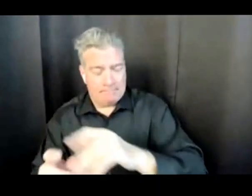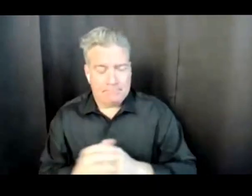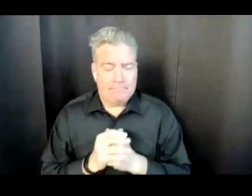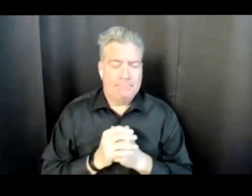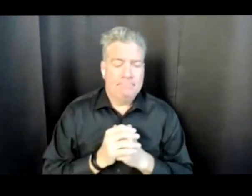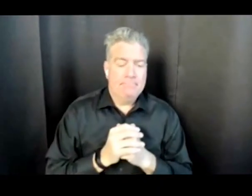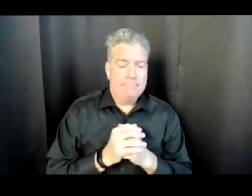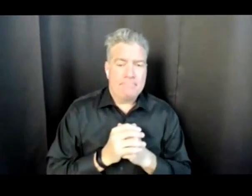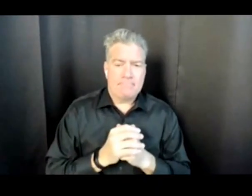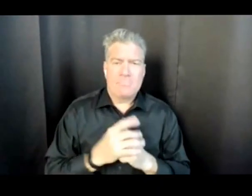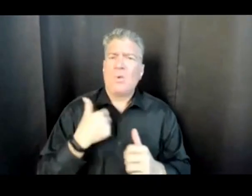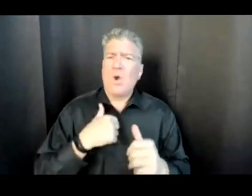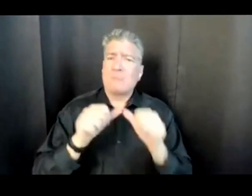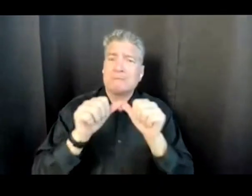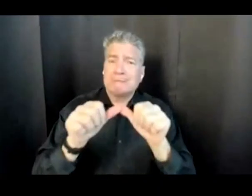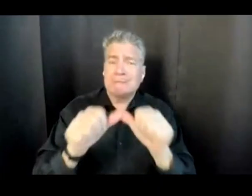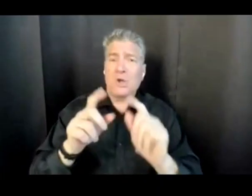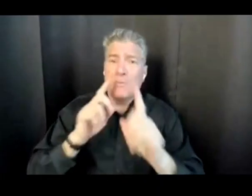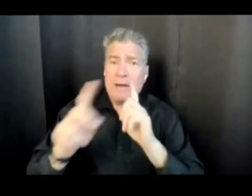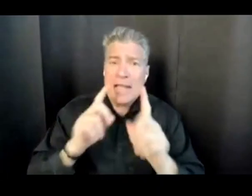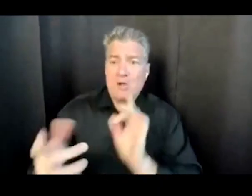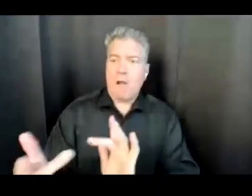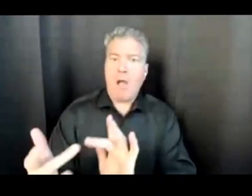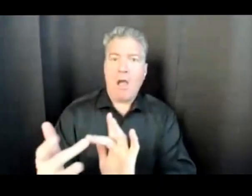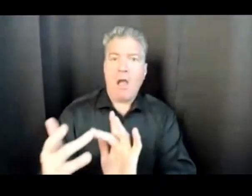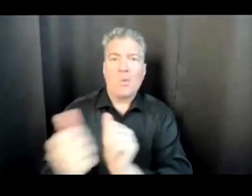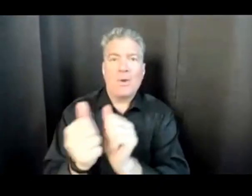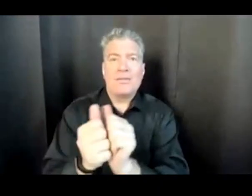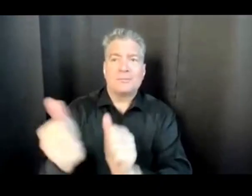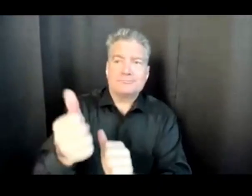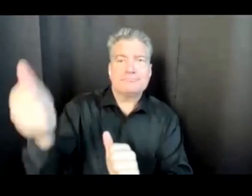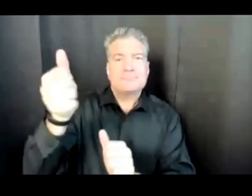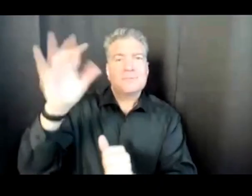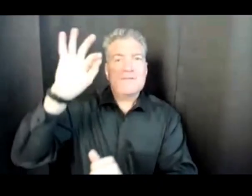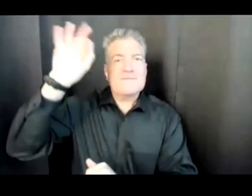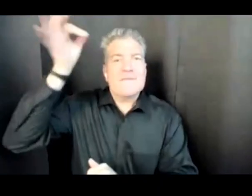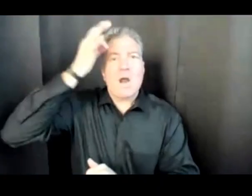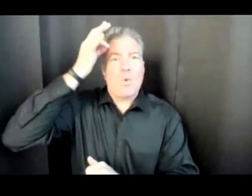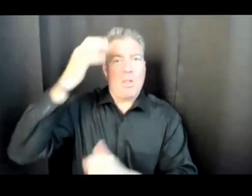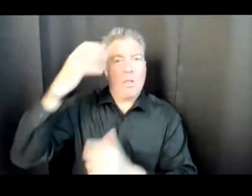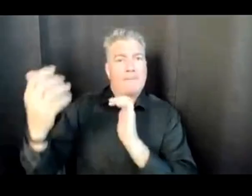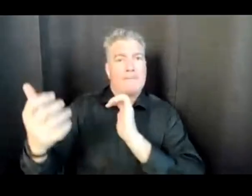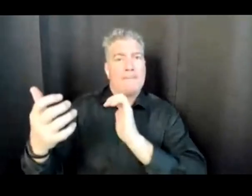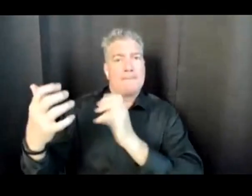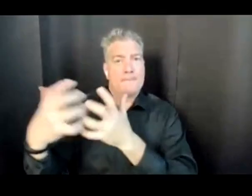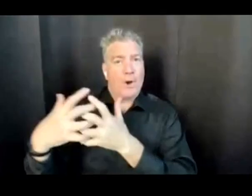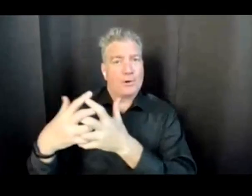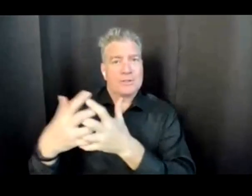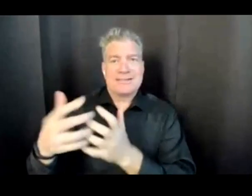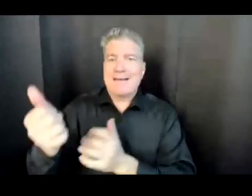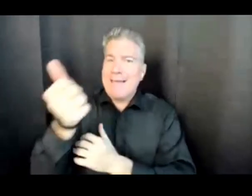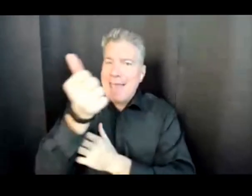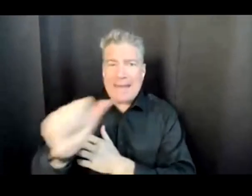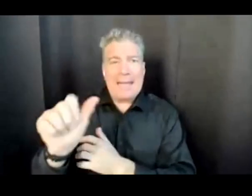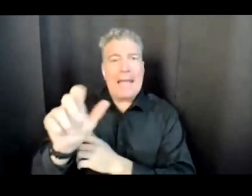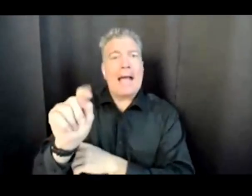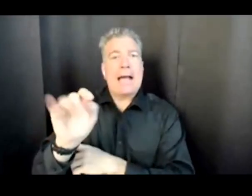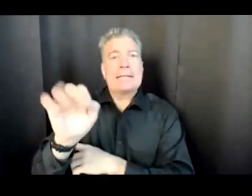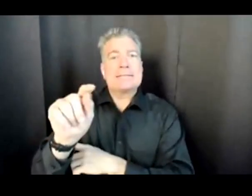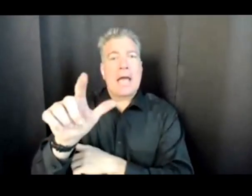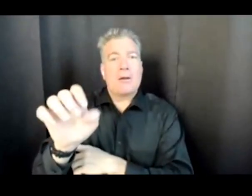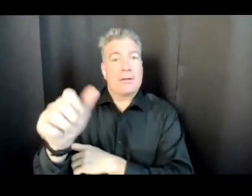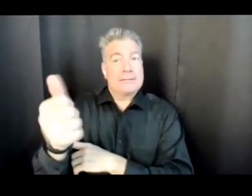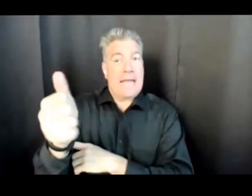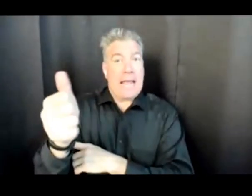We're also in constant communication with our federal partners in the event that any Title X capabilities are required as a result of the